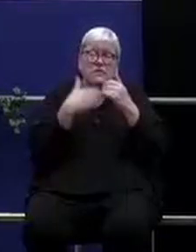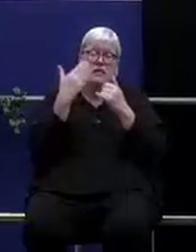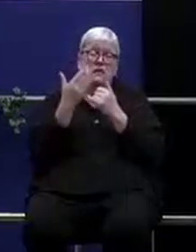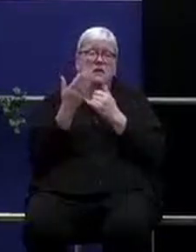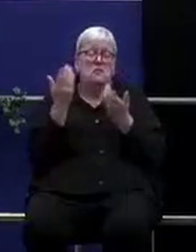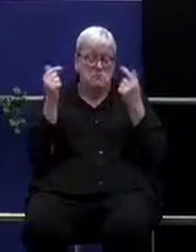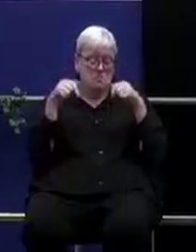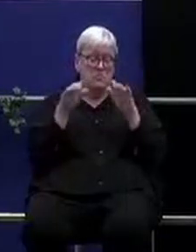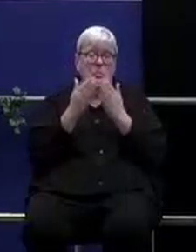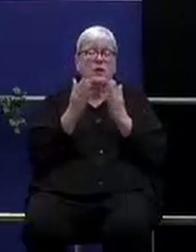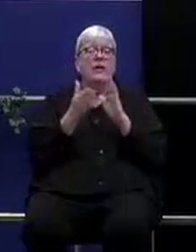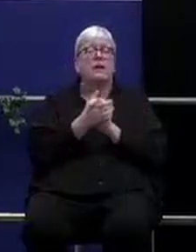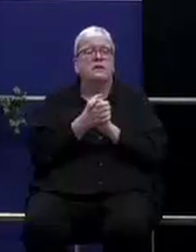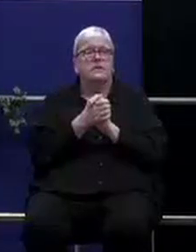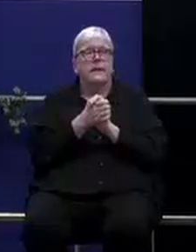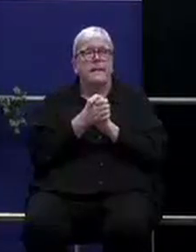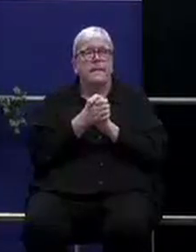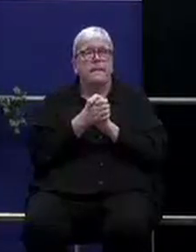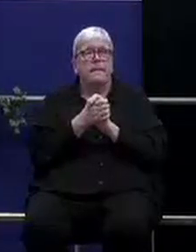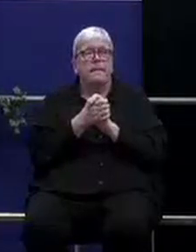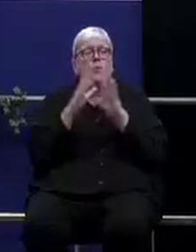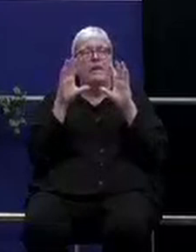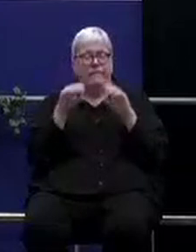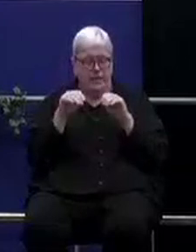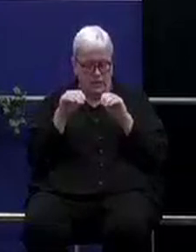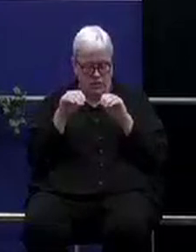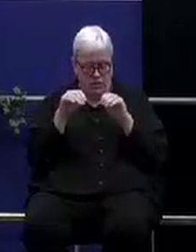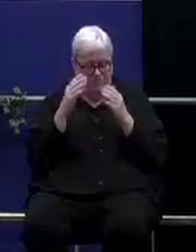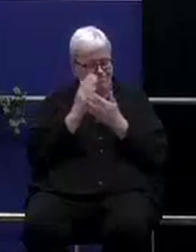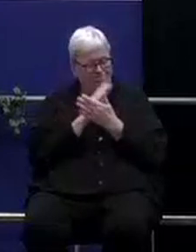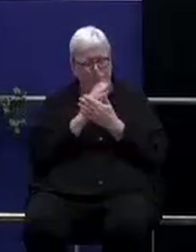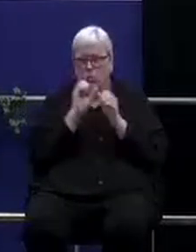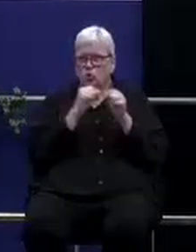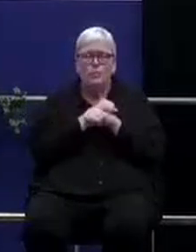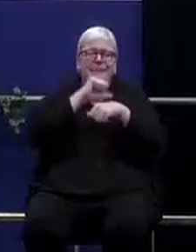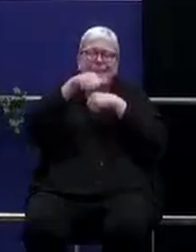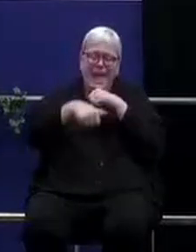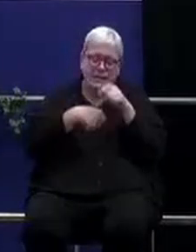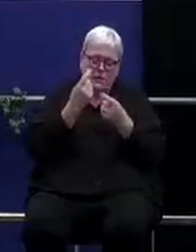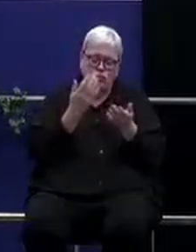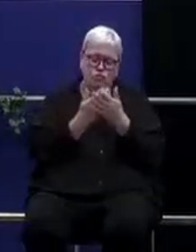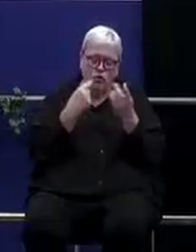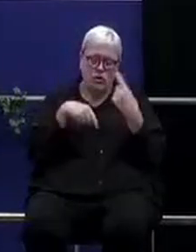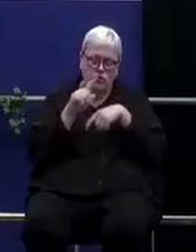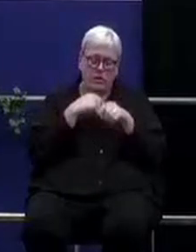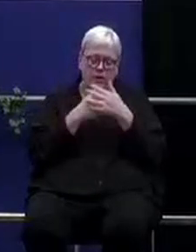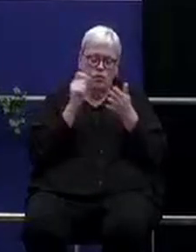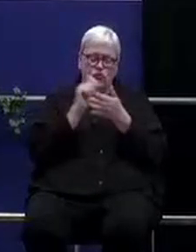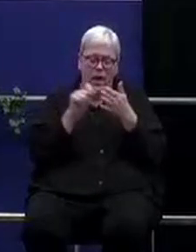It was brilliant. And then when I finished, I wasn't really sure what to do next. I applied for a Scottish Book Trust New Writers Award